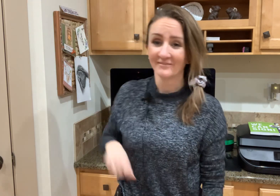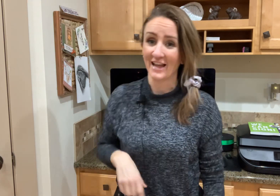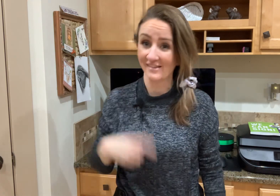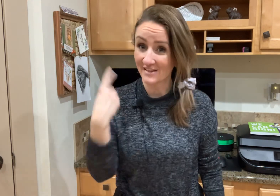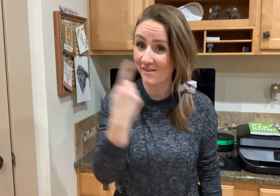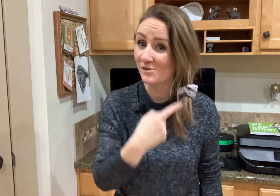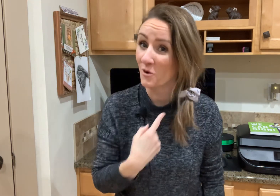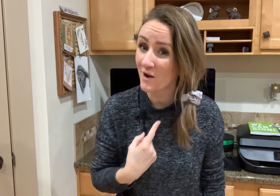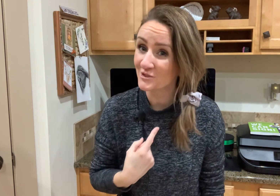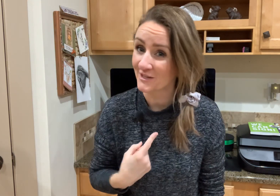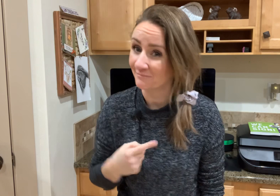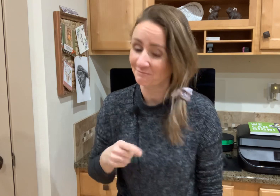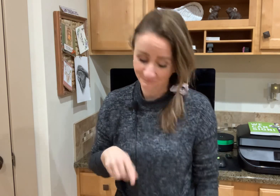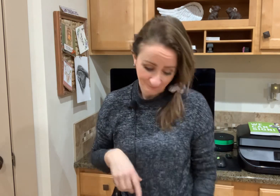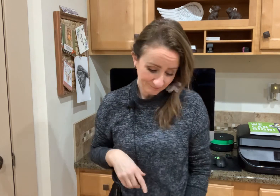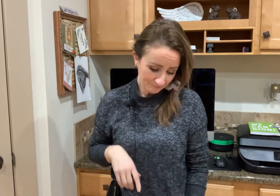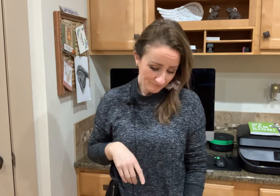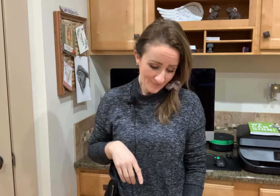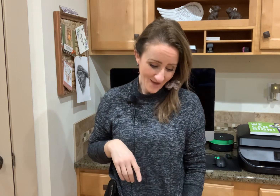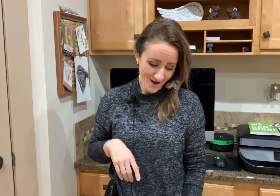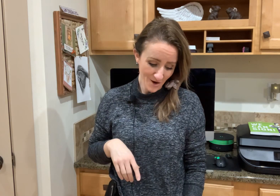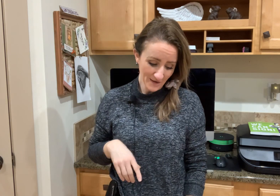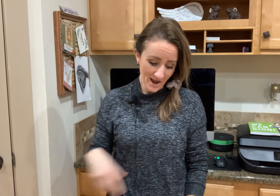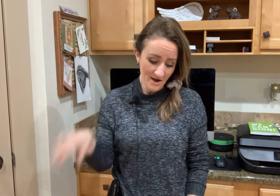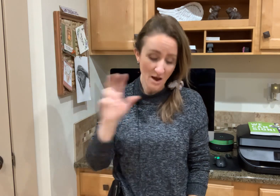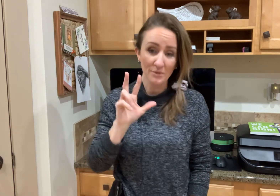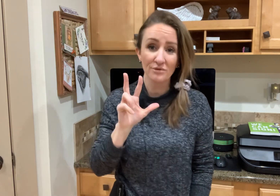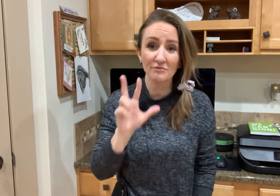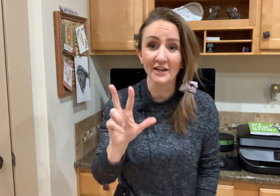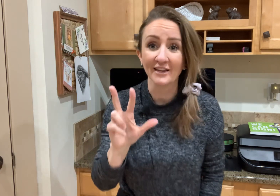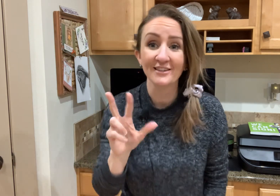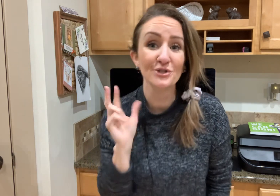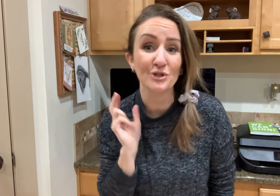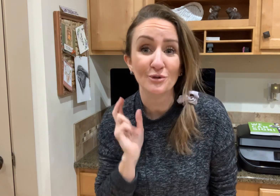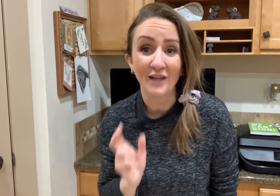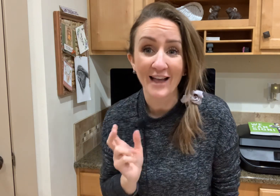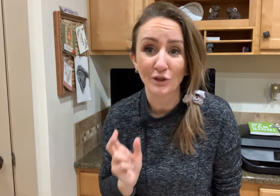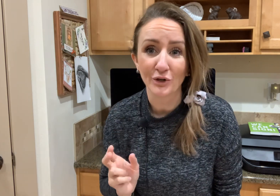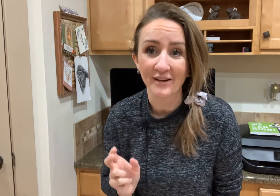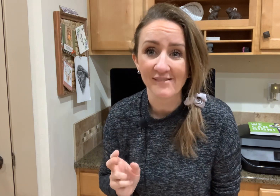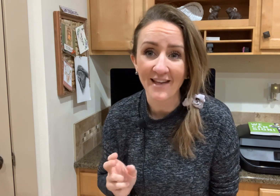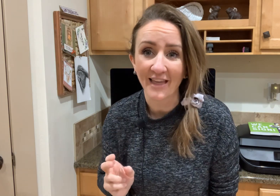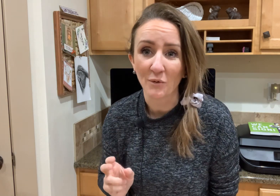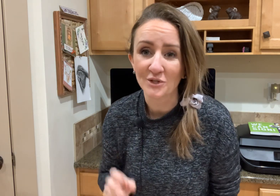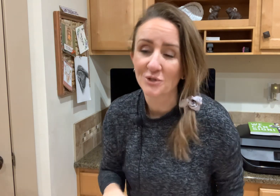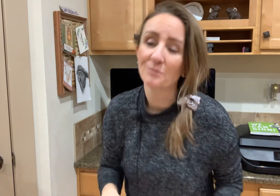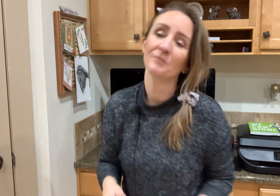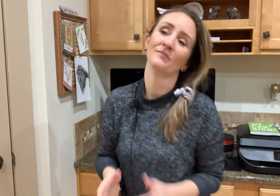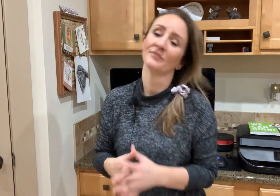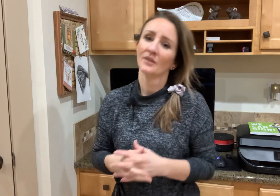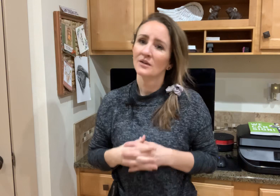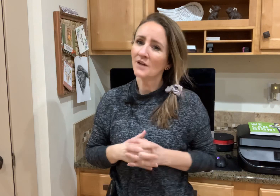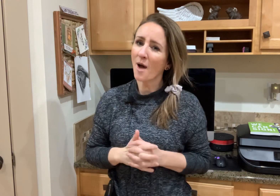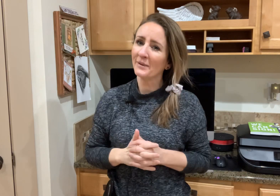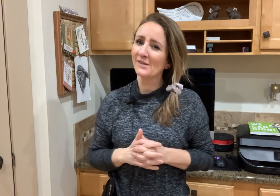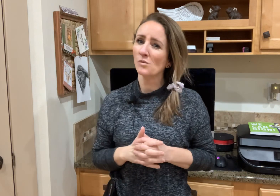It's a yes-no question. Okay, number 3, do you like learning sign language? Topic is